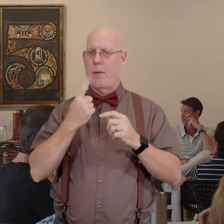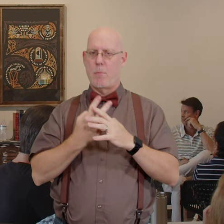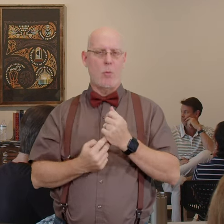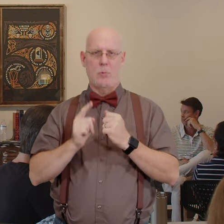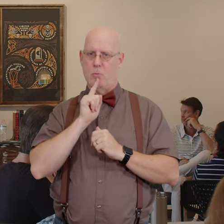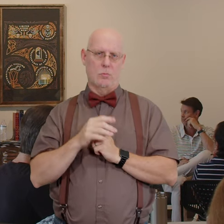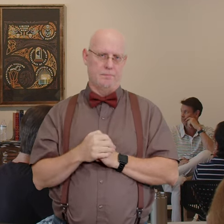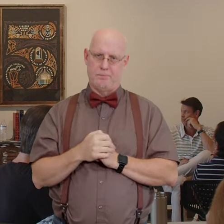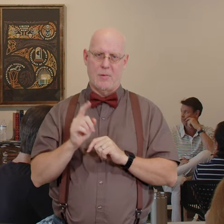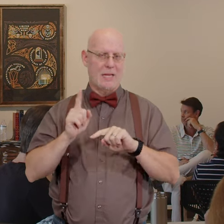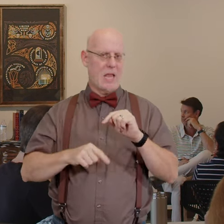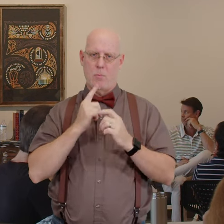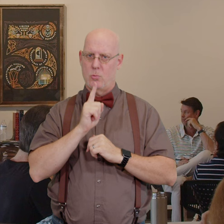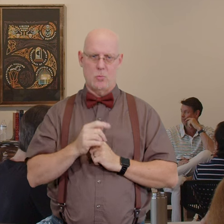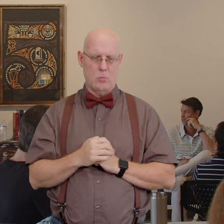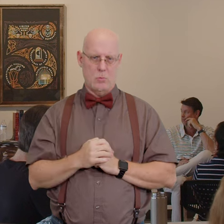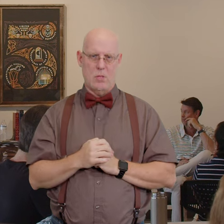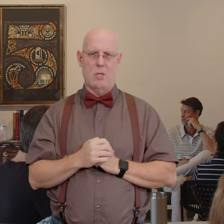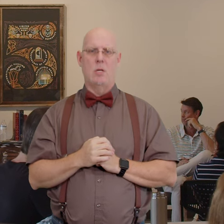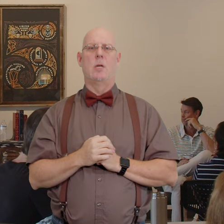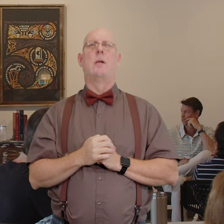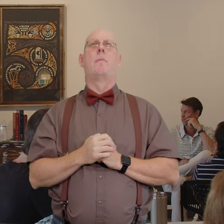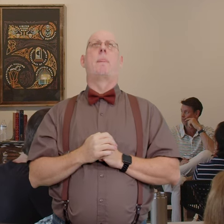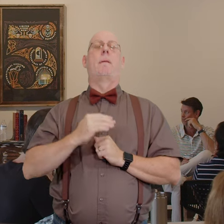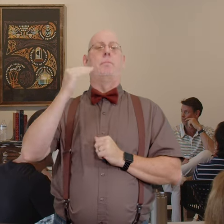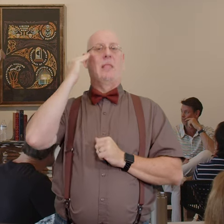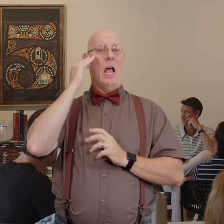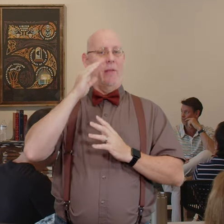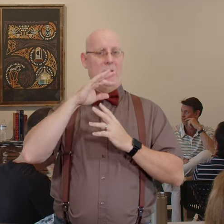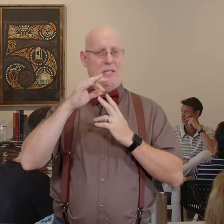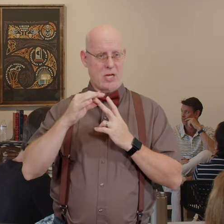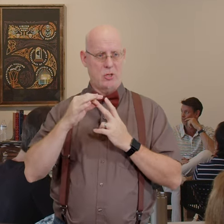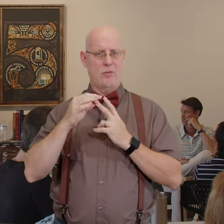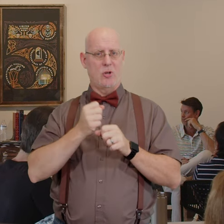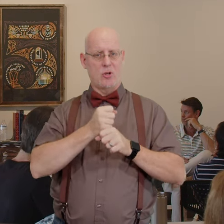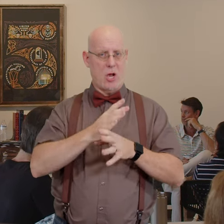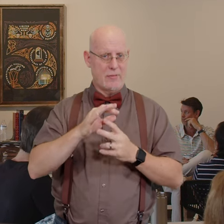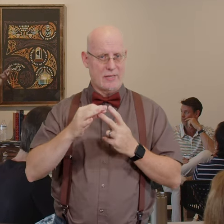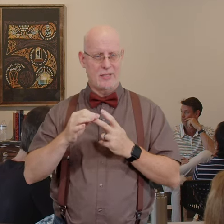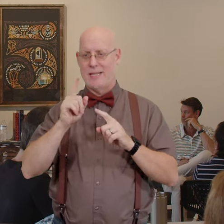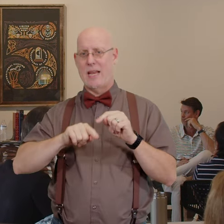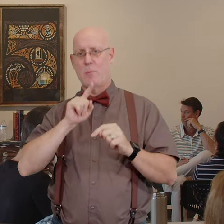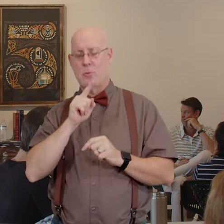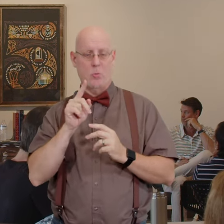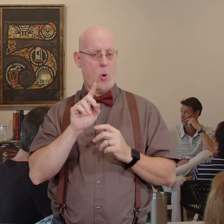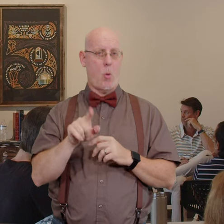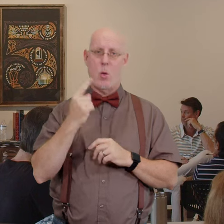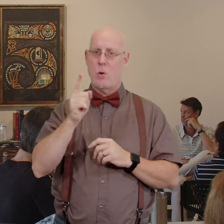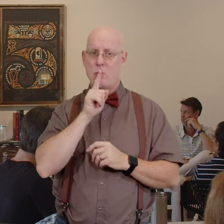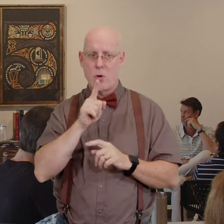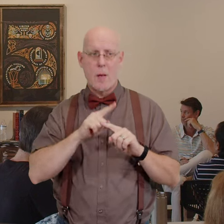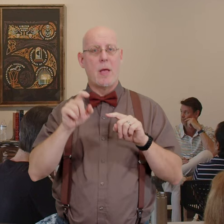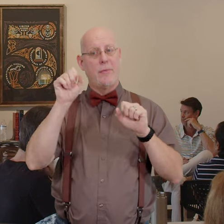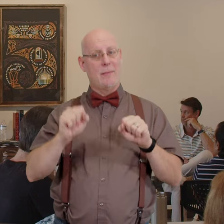both be true. Okay, they can't both be true. So cognitive election and causative election can't both be true. Only one can